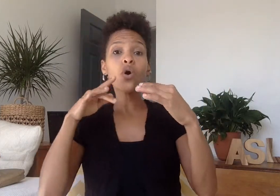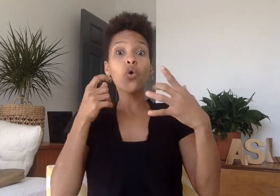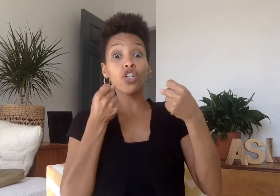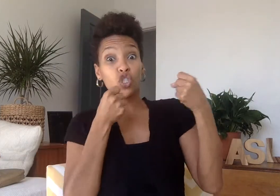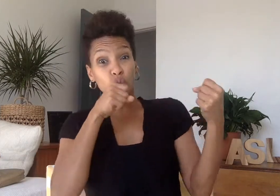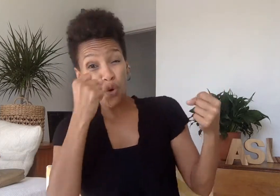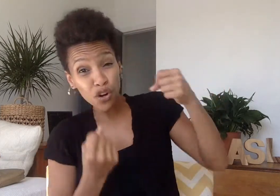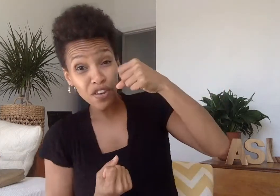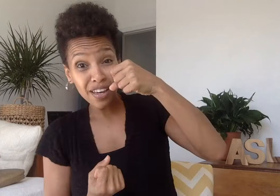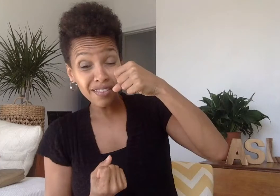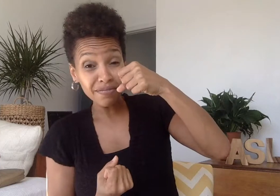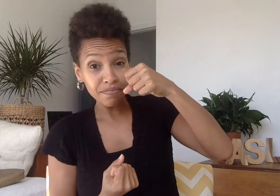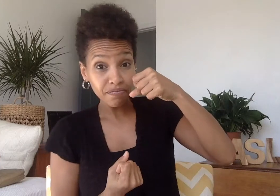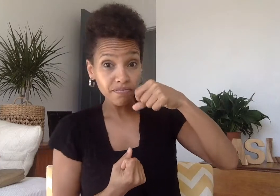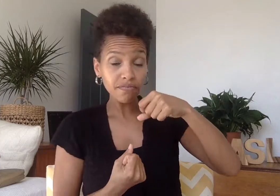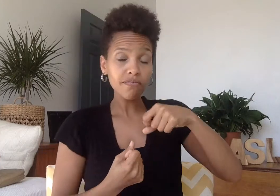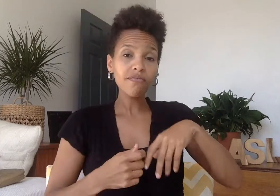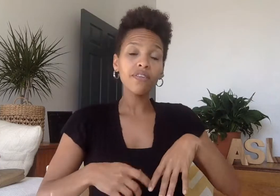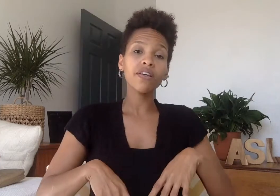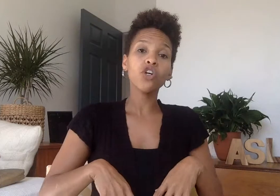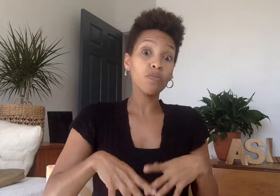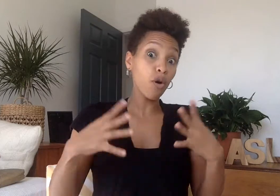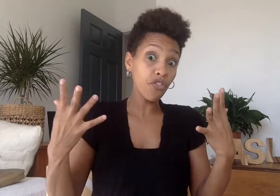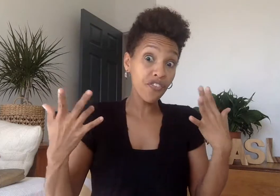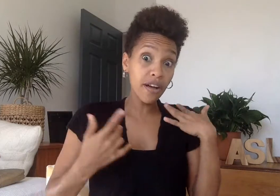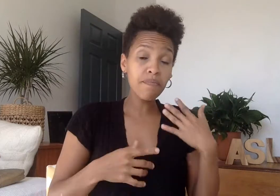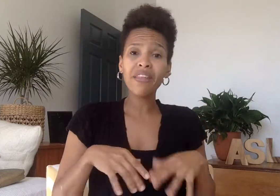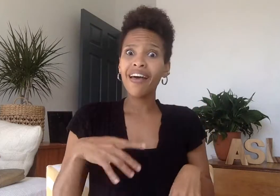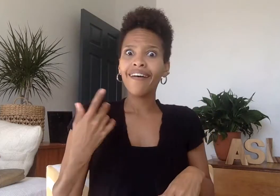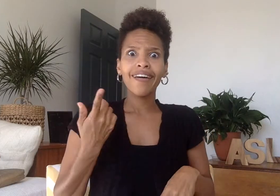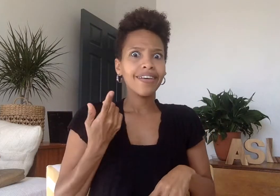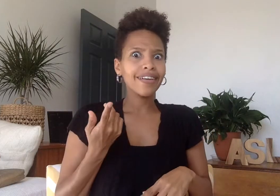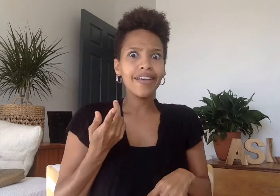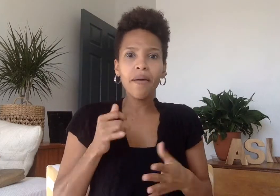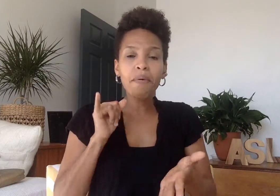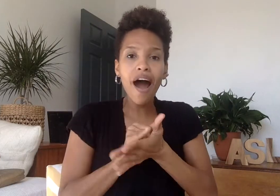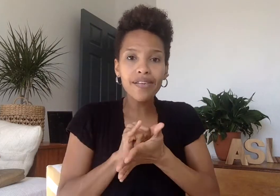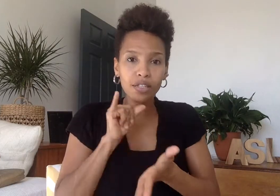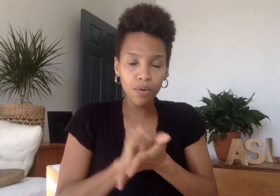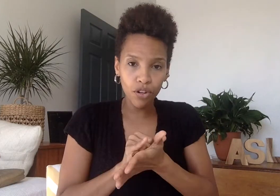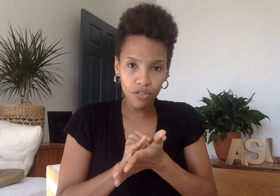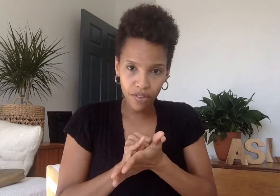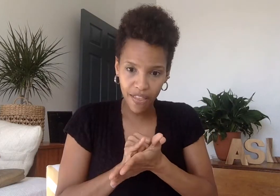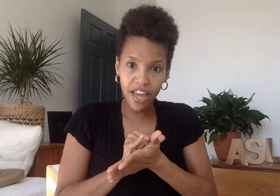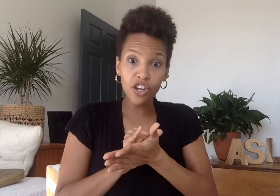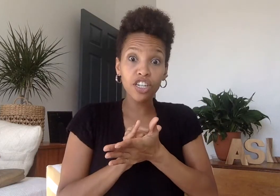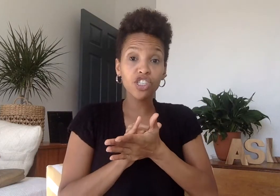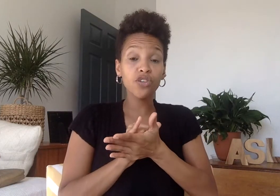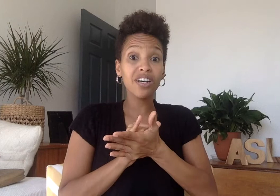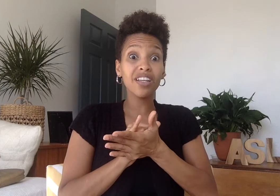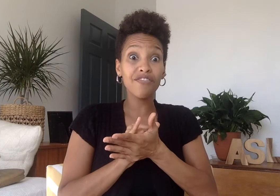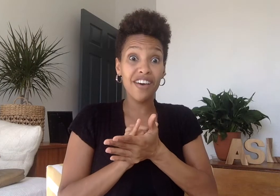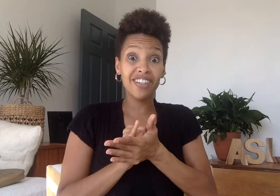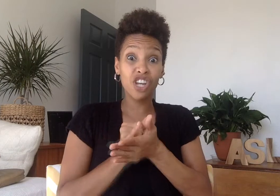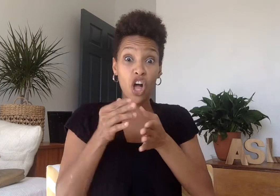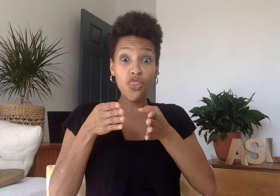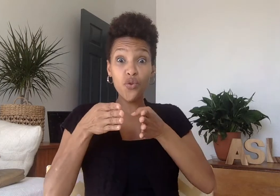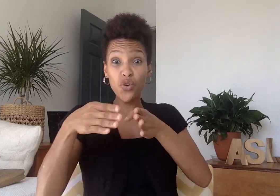or swerving, or both of them, impossible. And then you're going to show the cliff edge. The